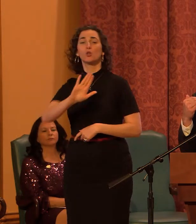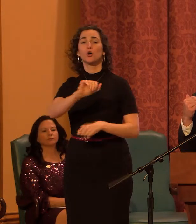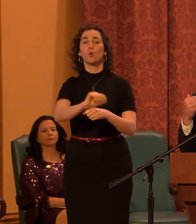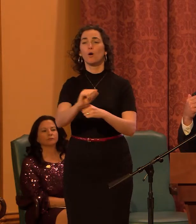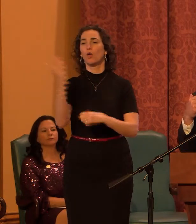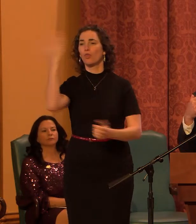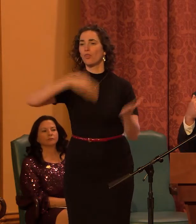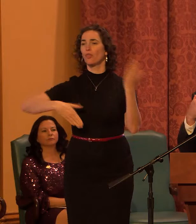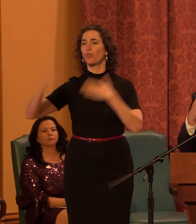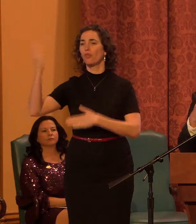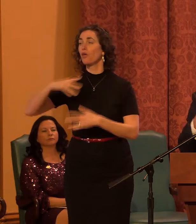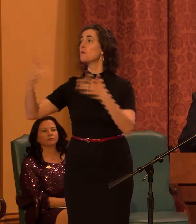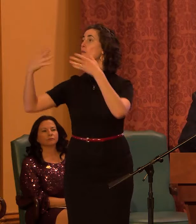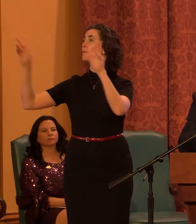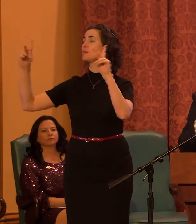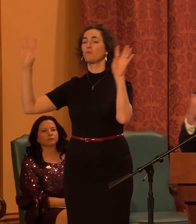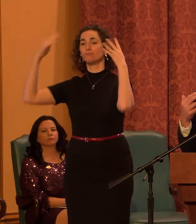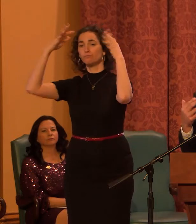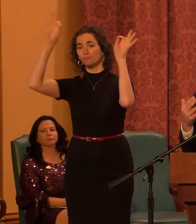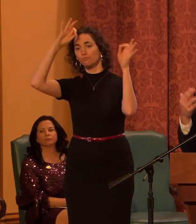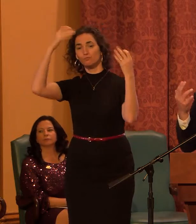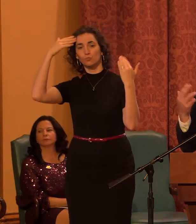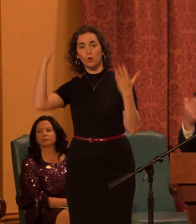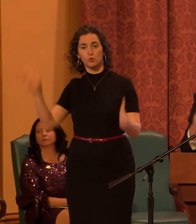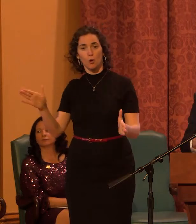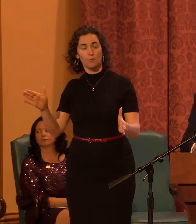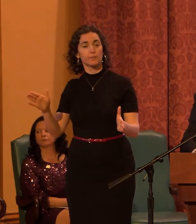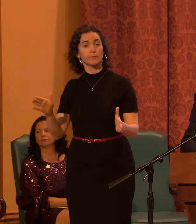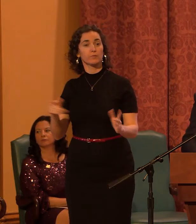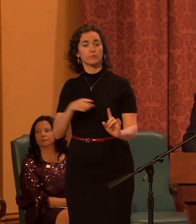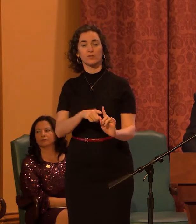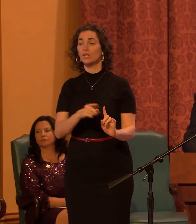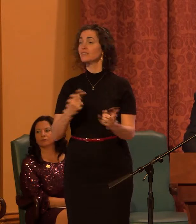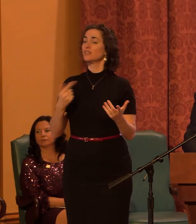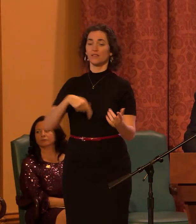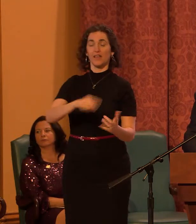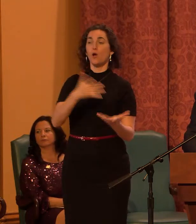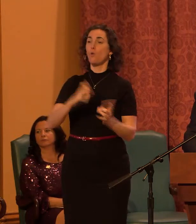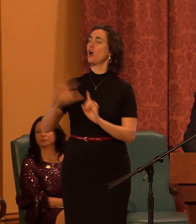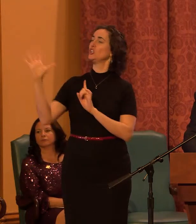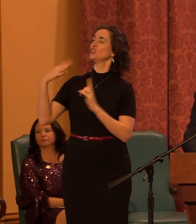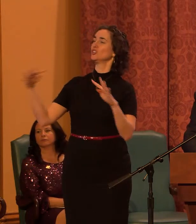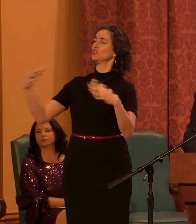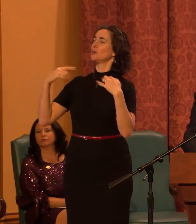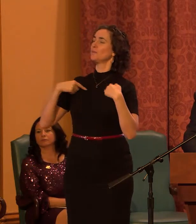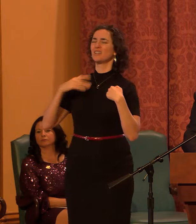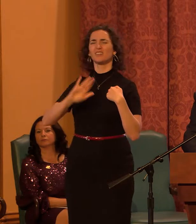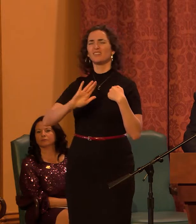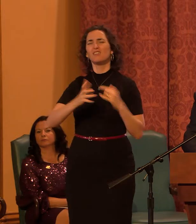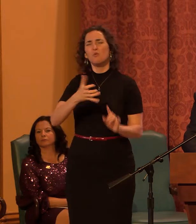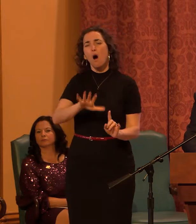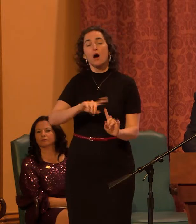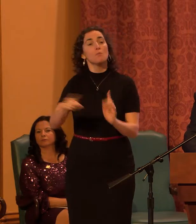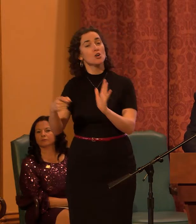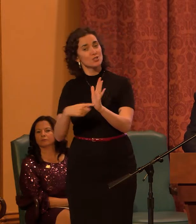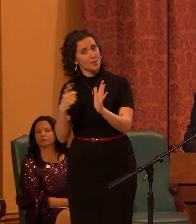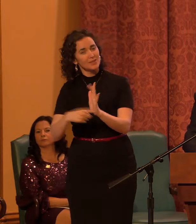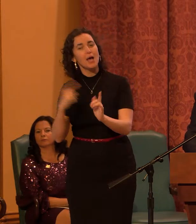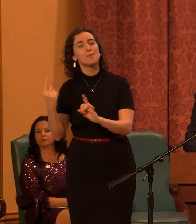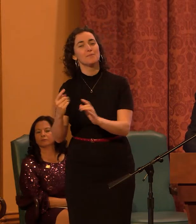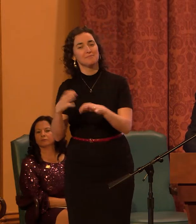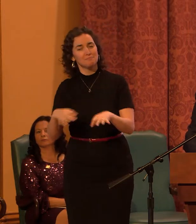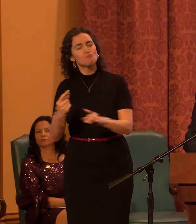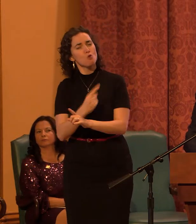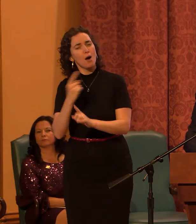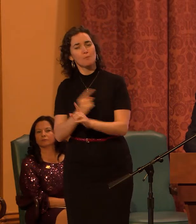radar. And they don't really seek the spotlight, but it's proper on occasion to shine the